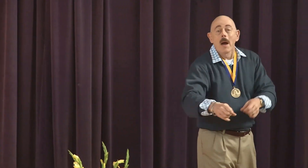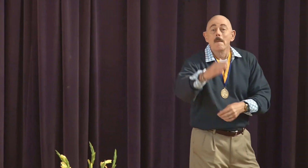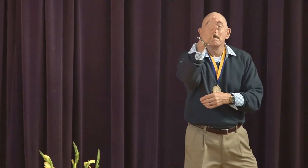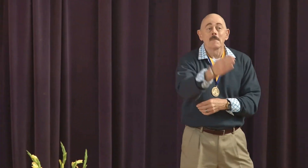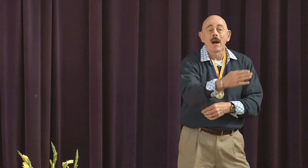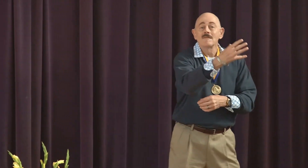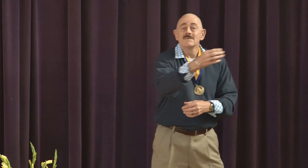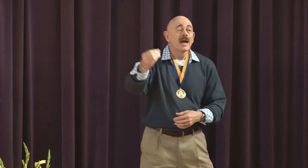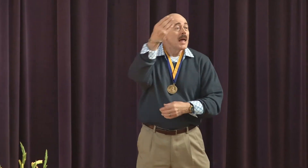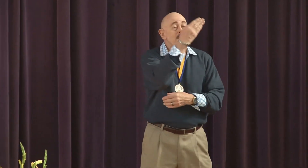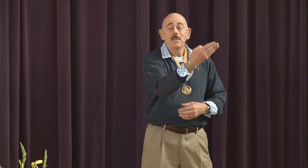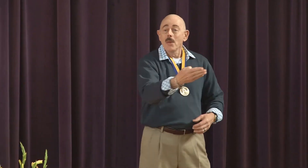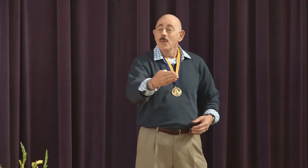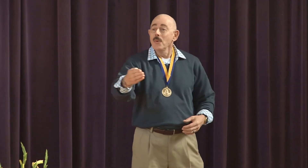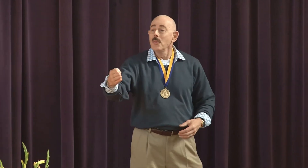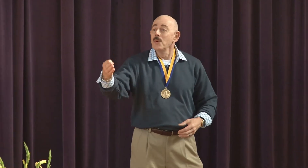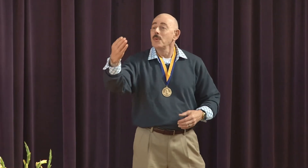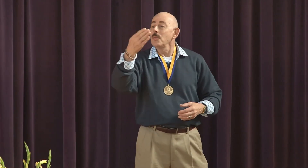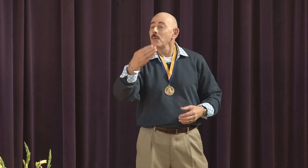Recall the buff and blue.